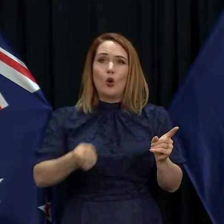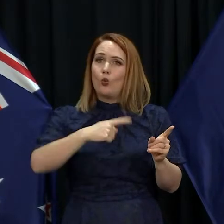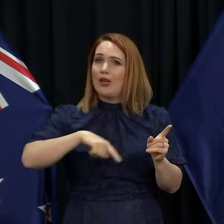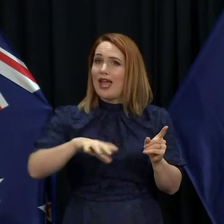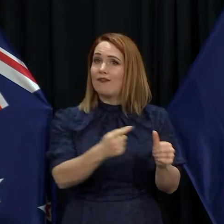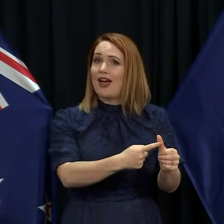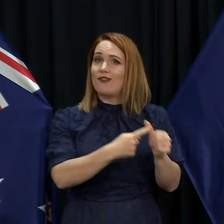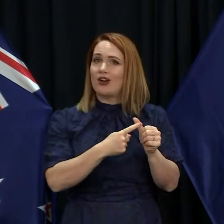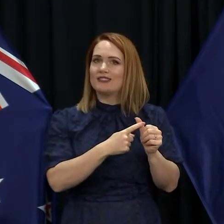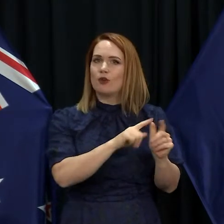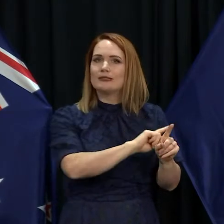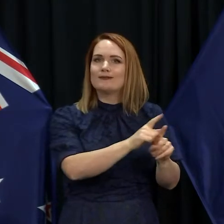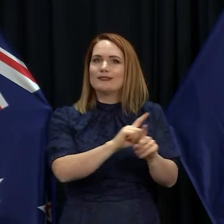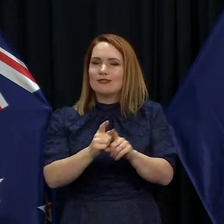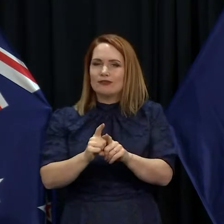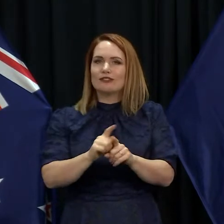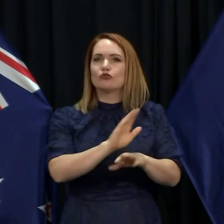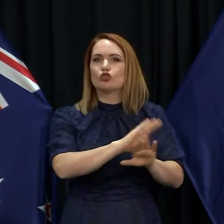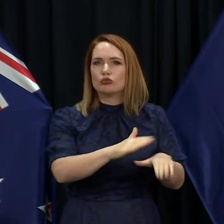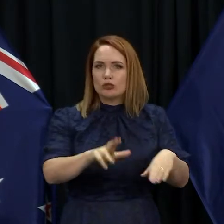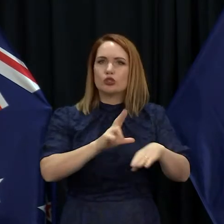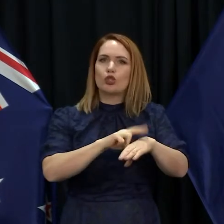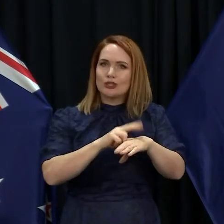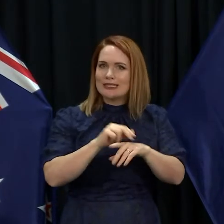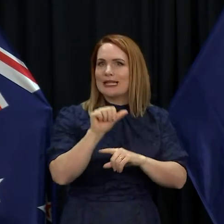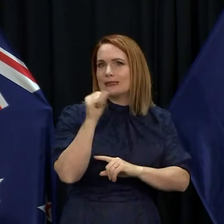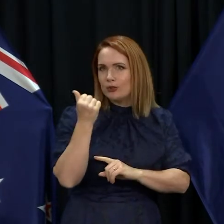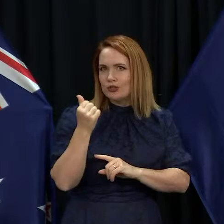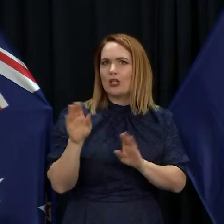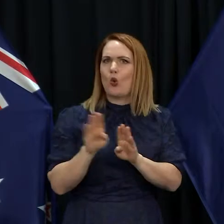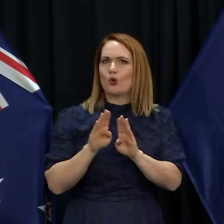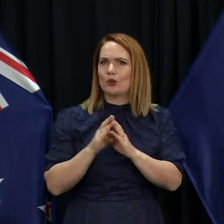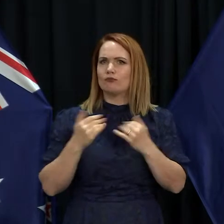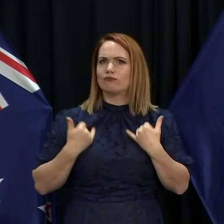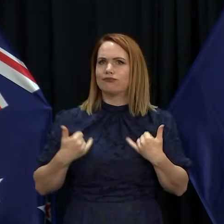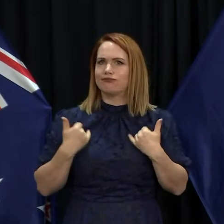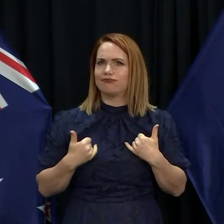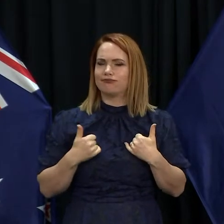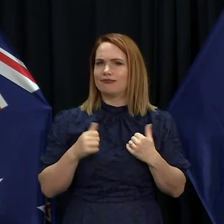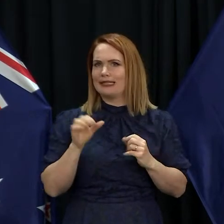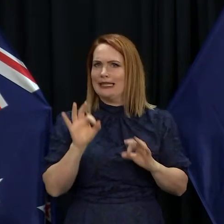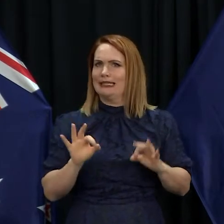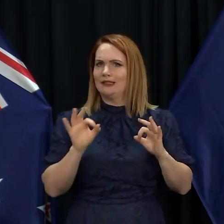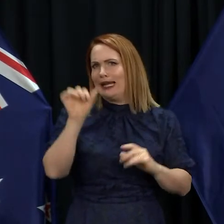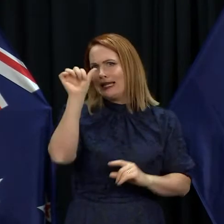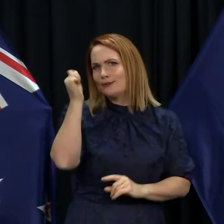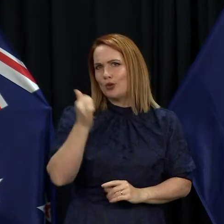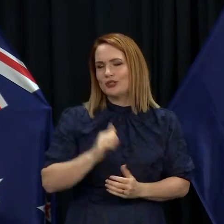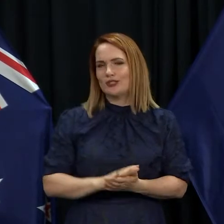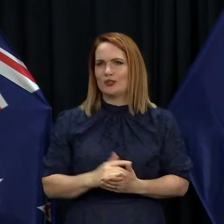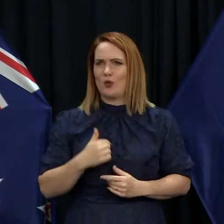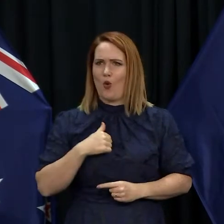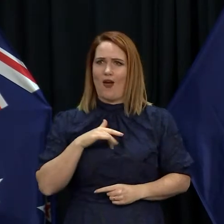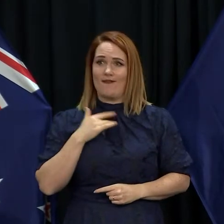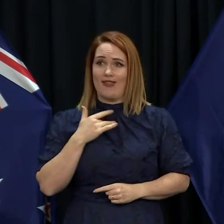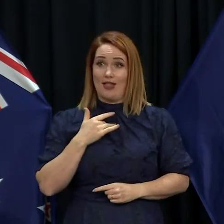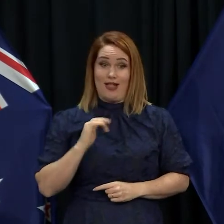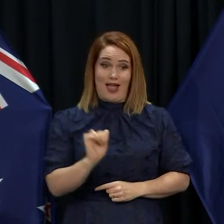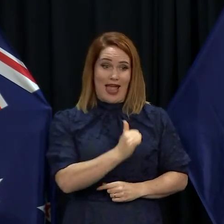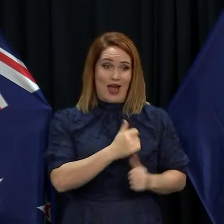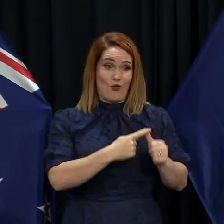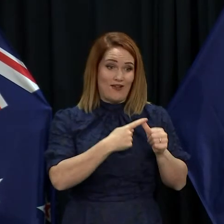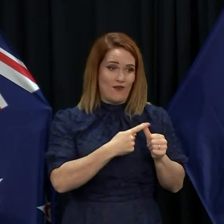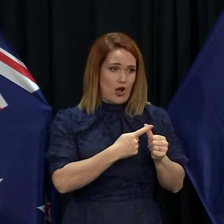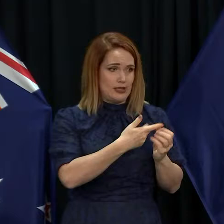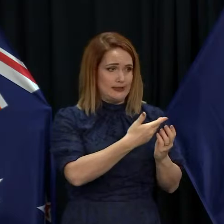of paediatricians and other child health experts and epidemiologists, and I would say the weight of the advice we receive and